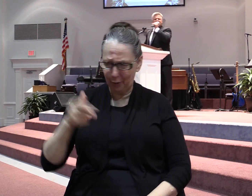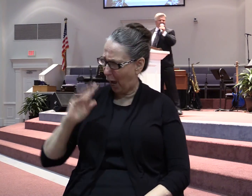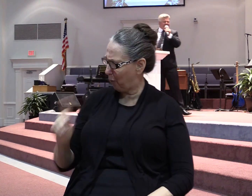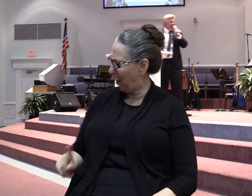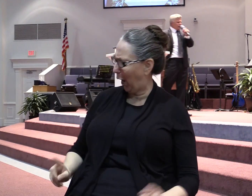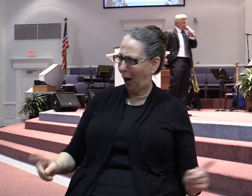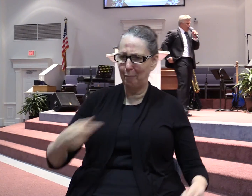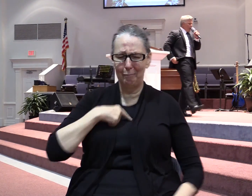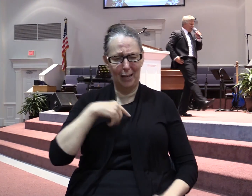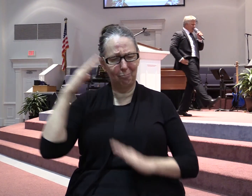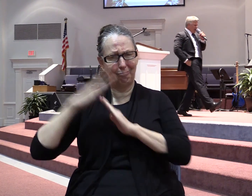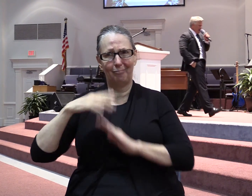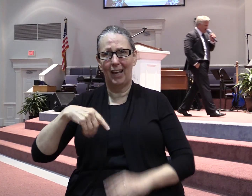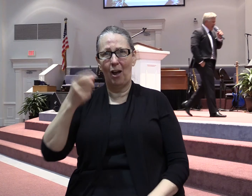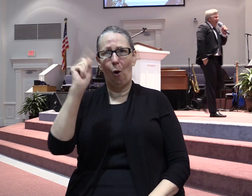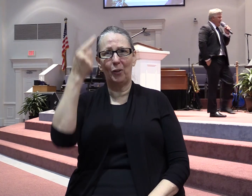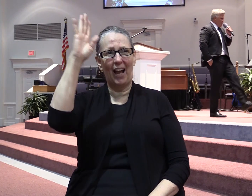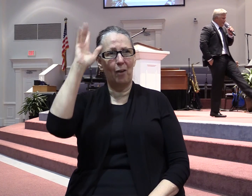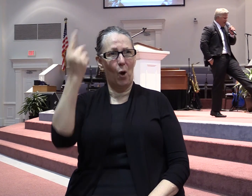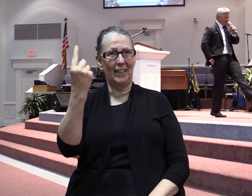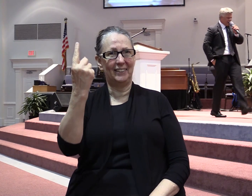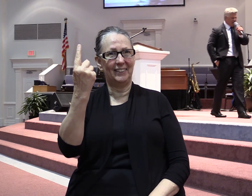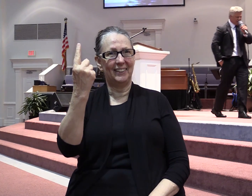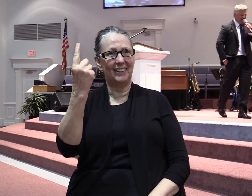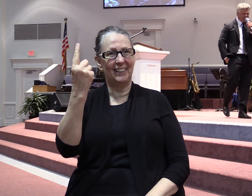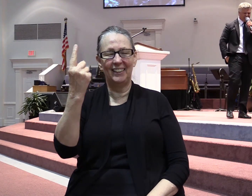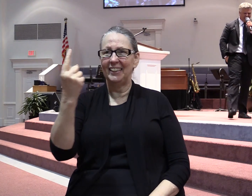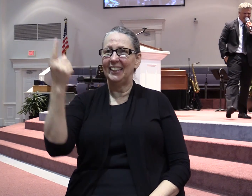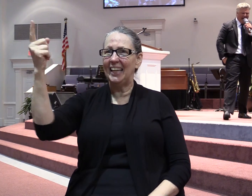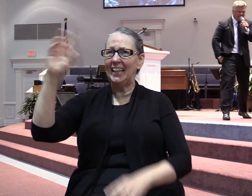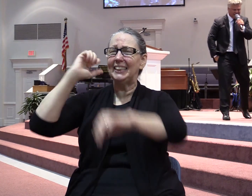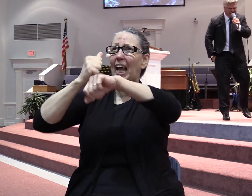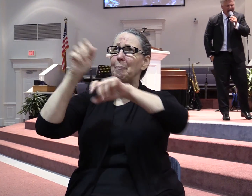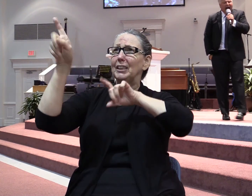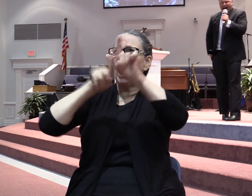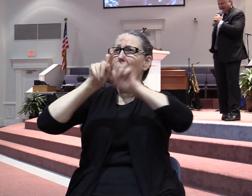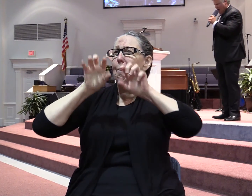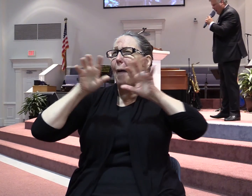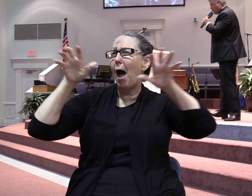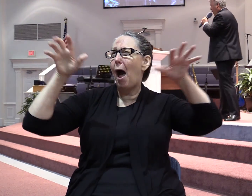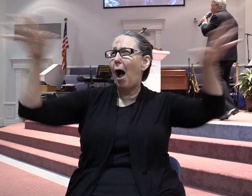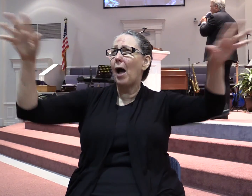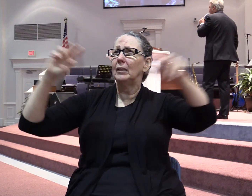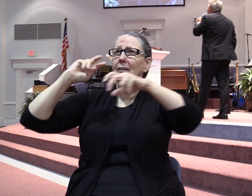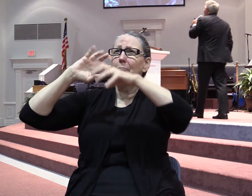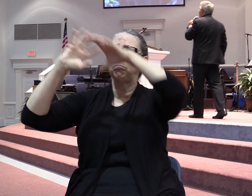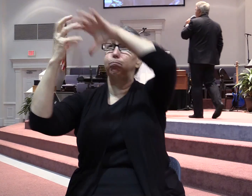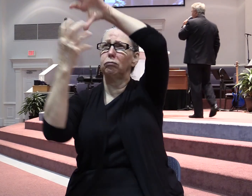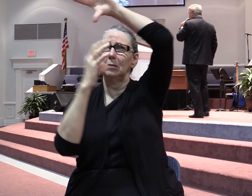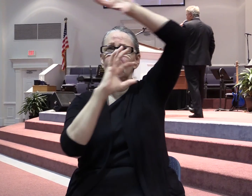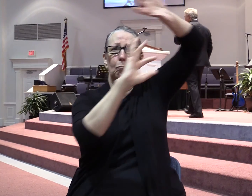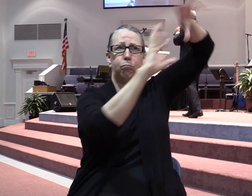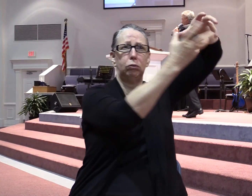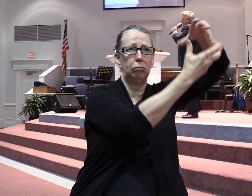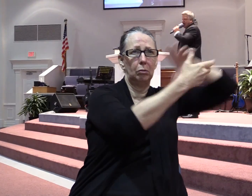It means that God strolled through eternity. He moved past the constellations and the galaxies. And as he looked over all of